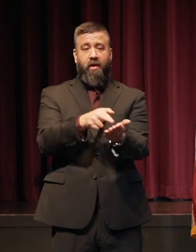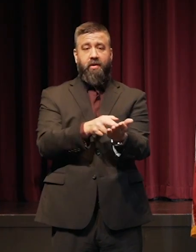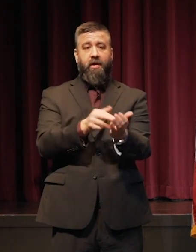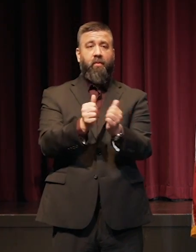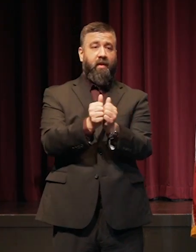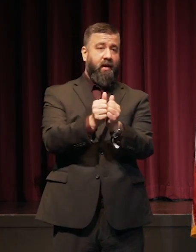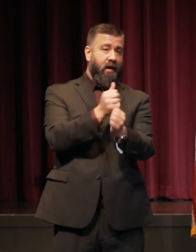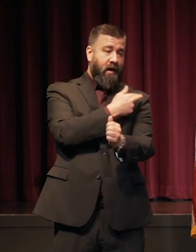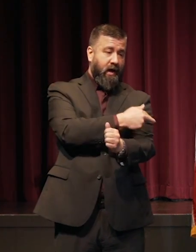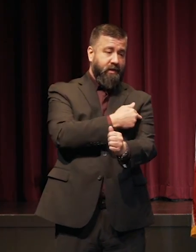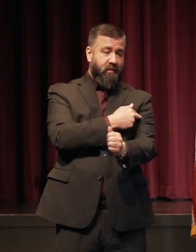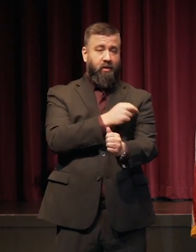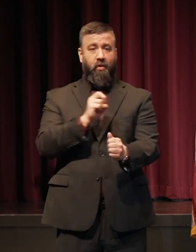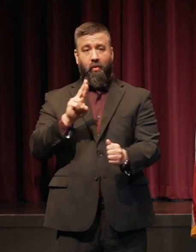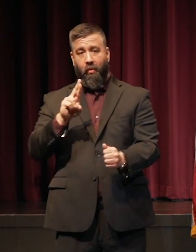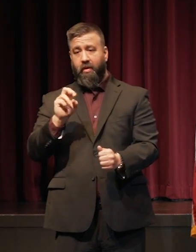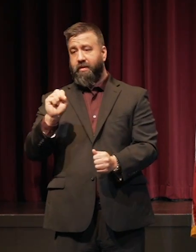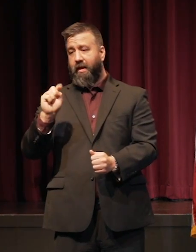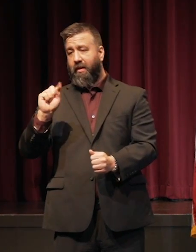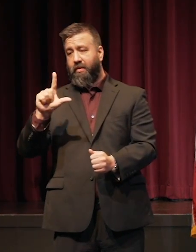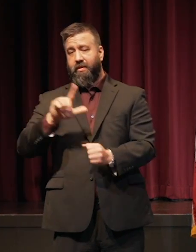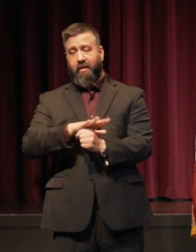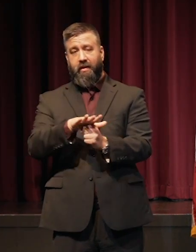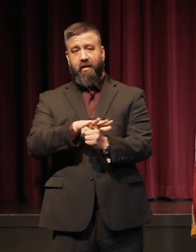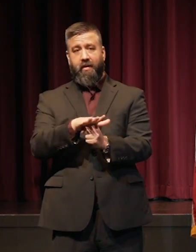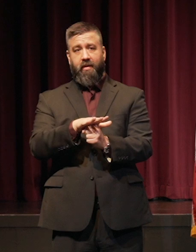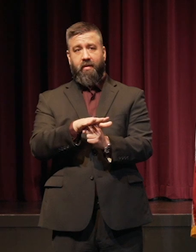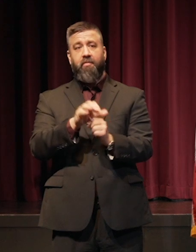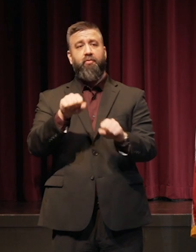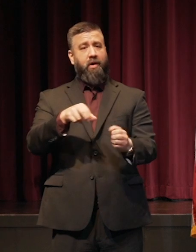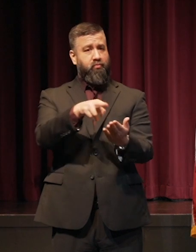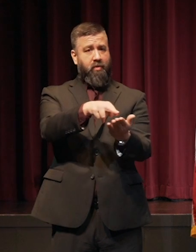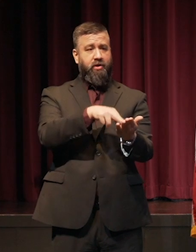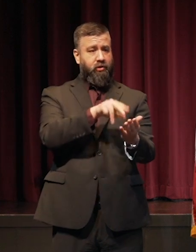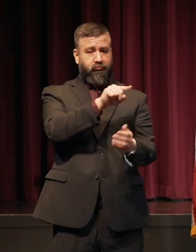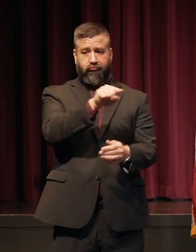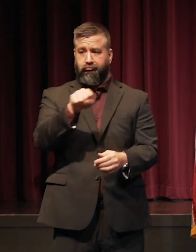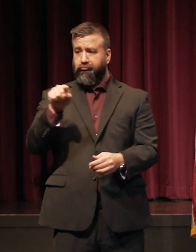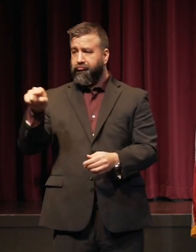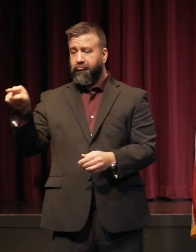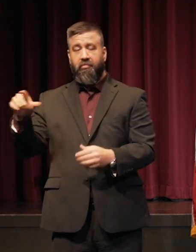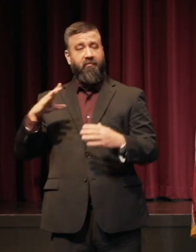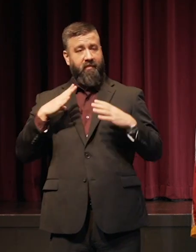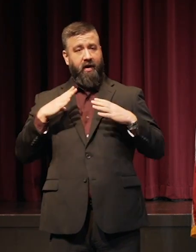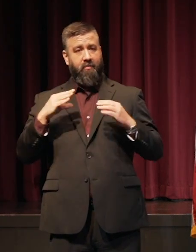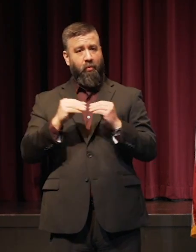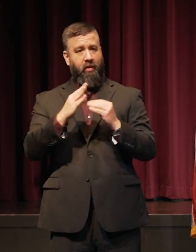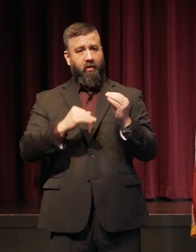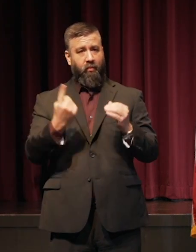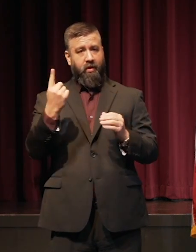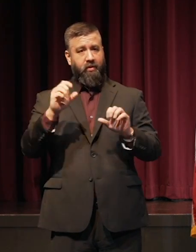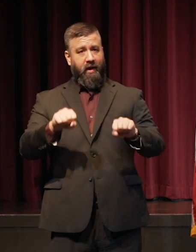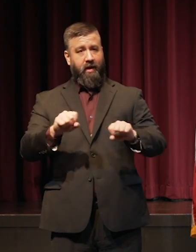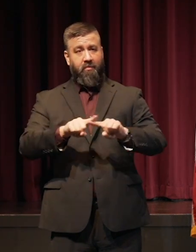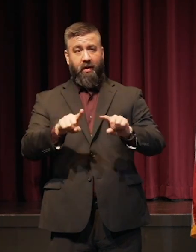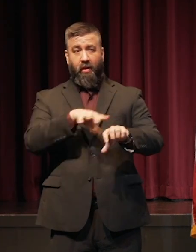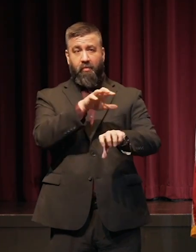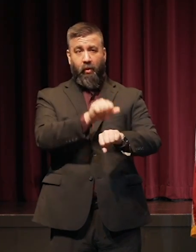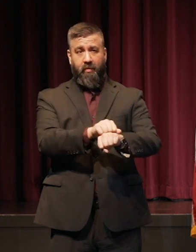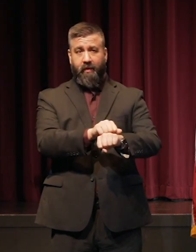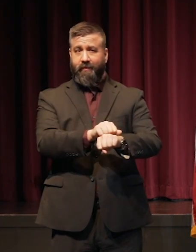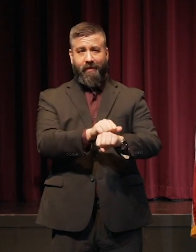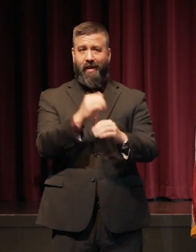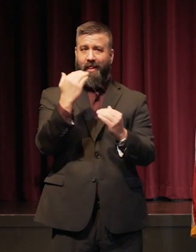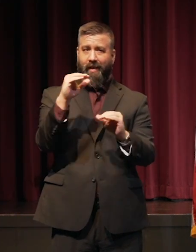a hospital. And registering in multiple places is just fine. But we do ask that you don't make more than one appointment.